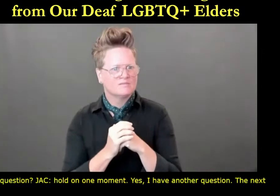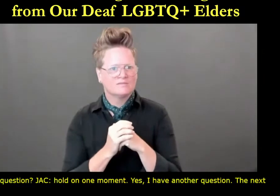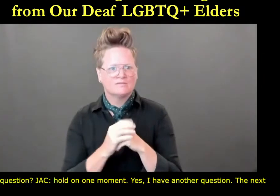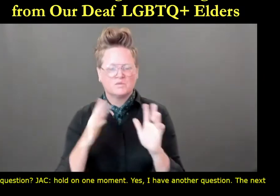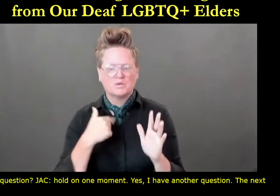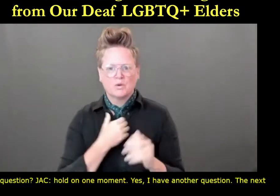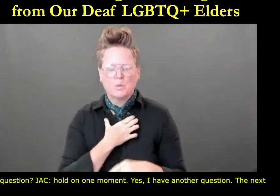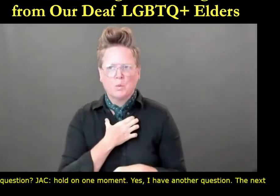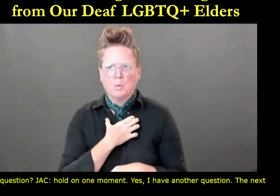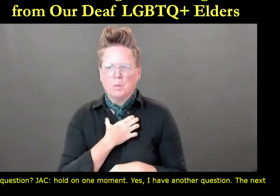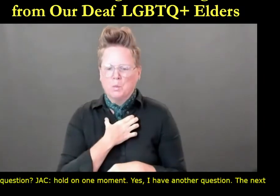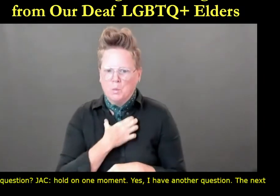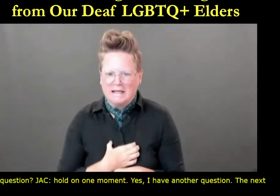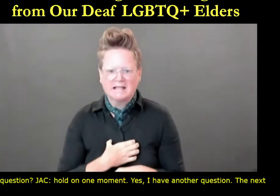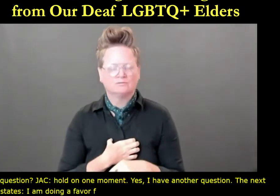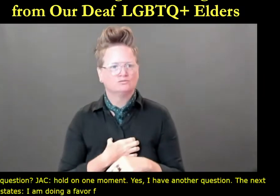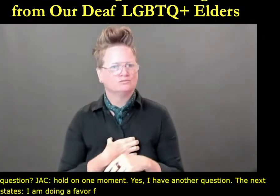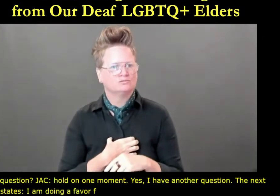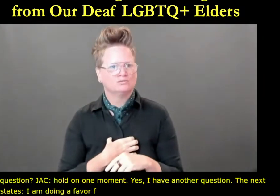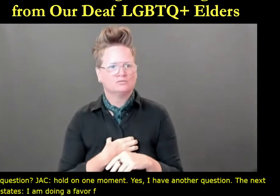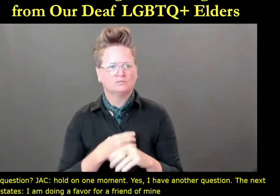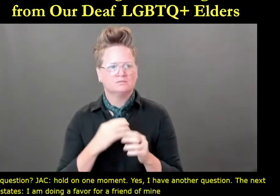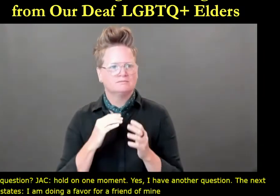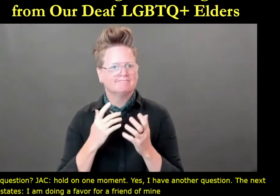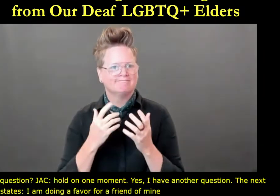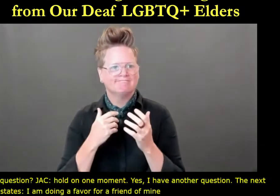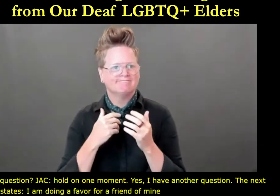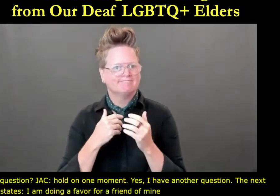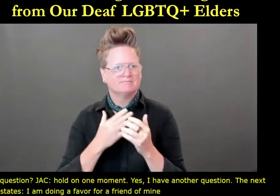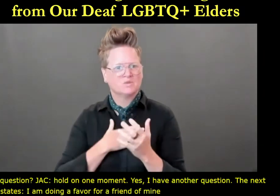my question for the panelists thanks for your beautiful stories